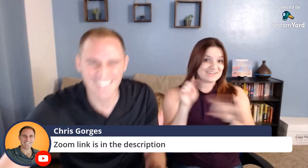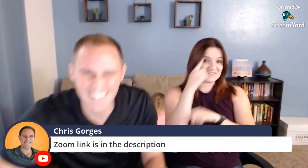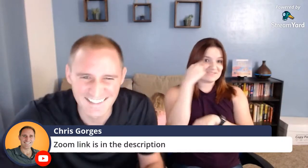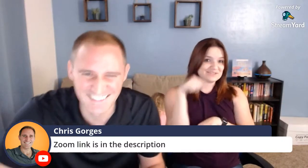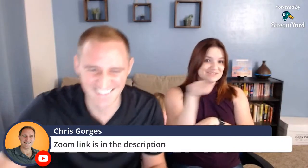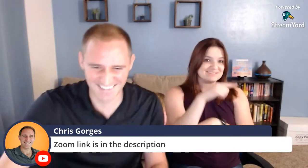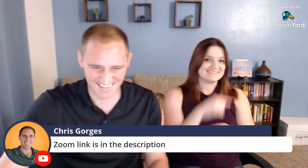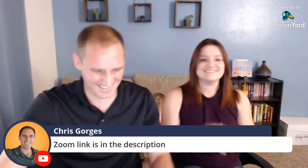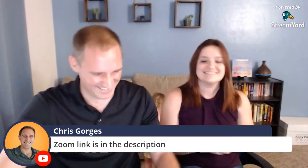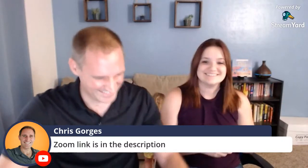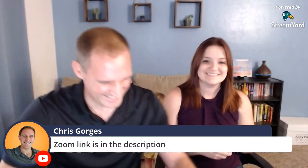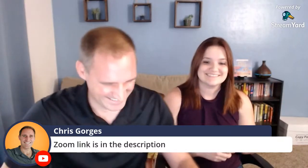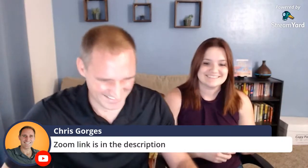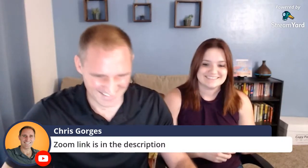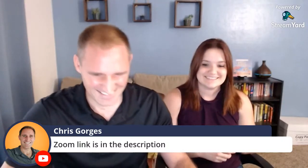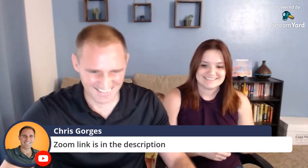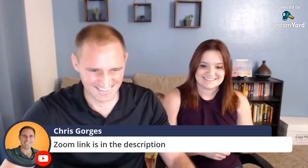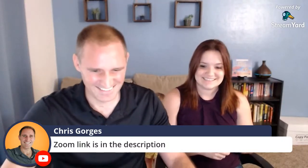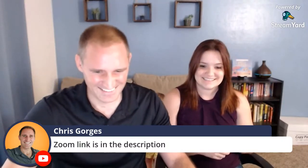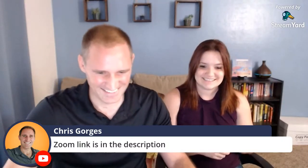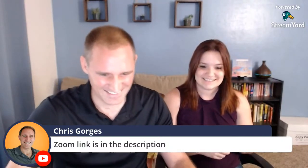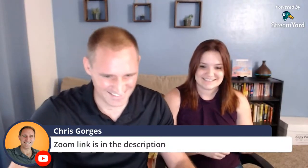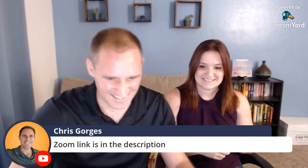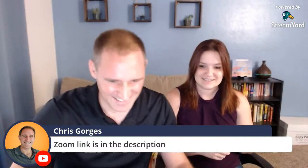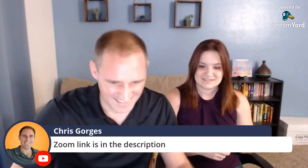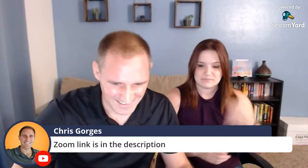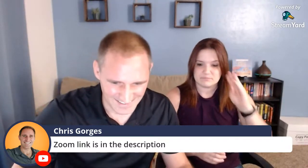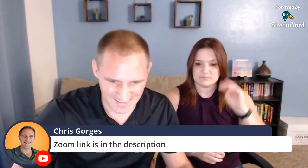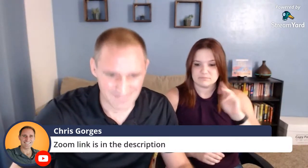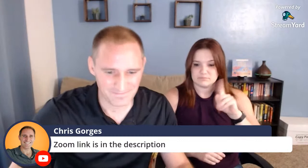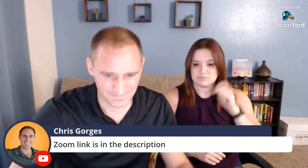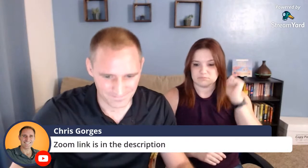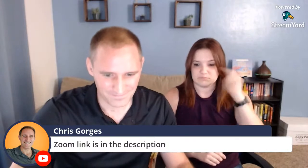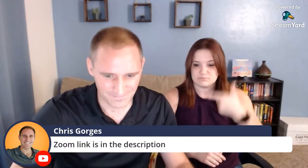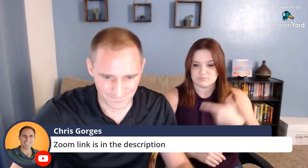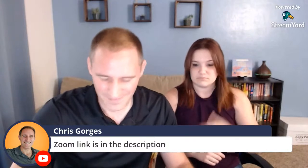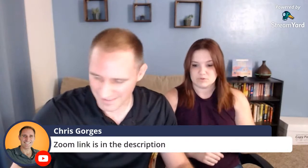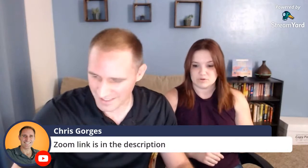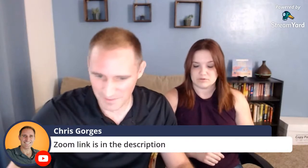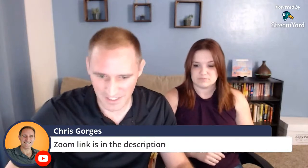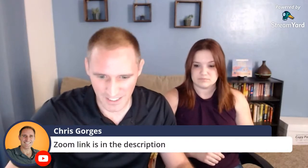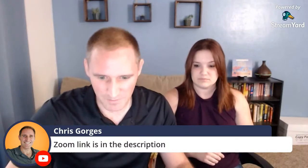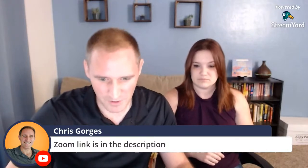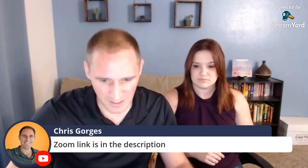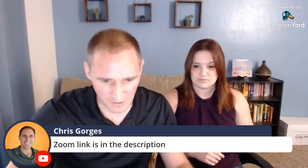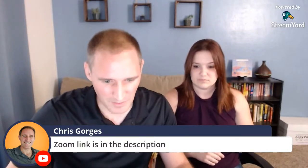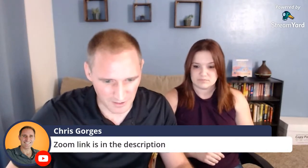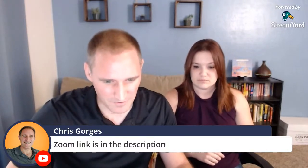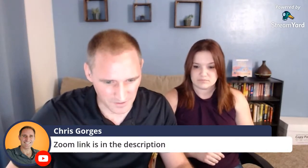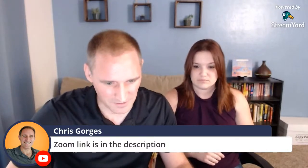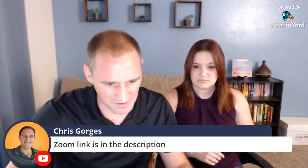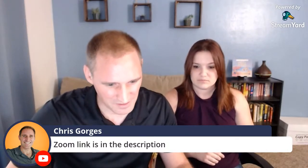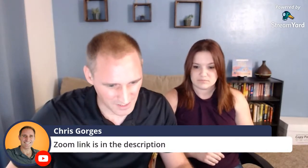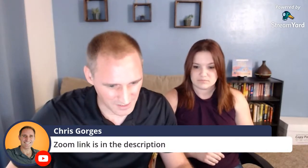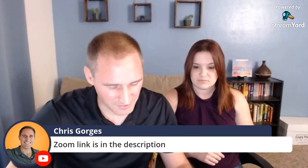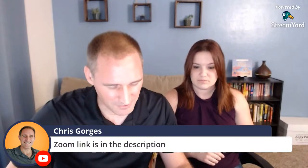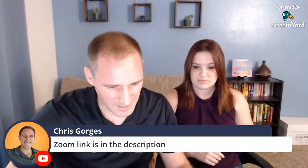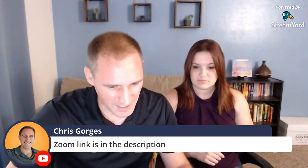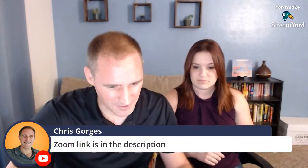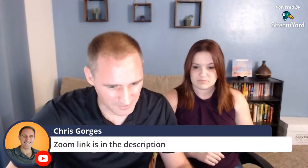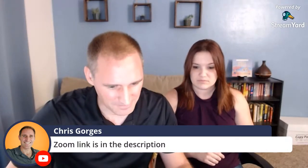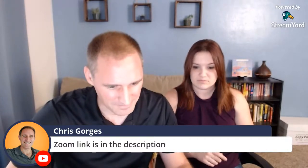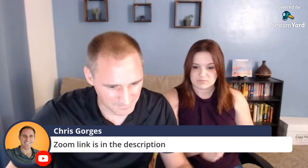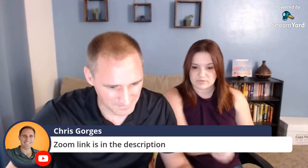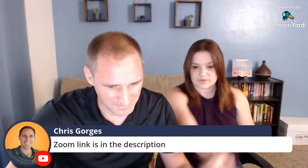for you. Somebody has a TV on in the background that's interfering. Yes, I'll be muting your microphones